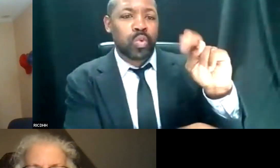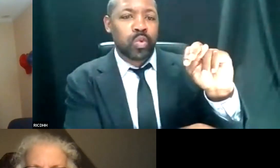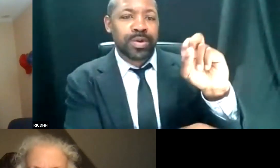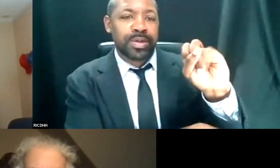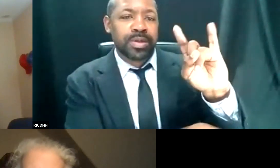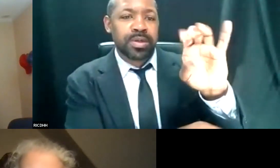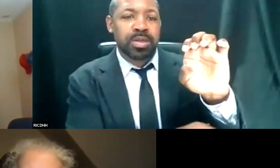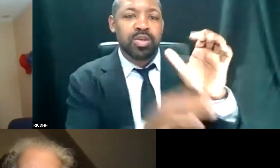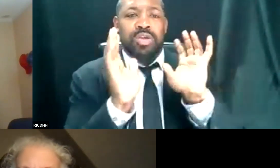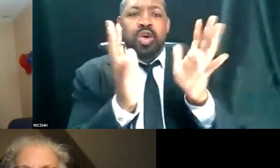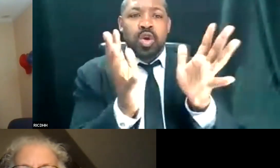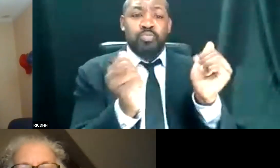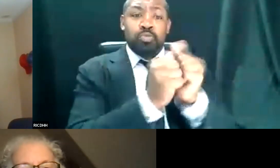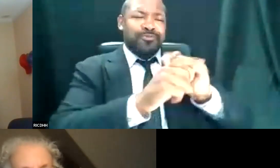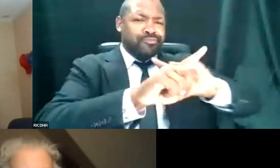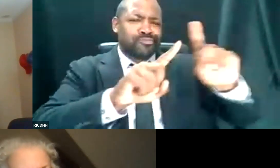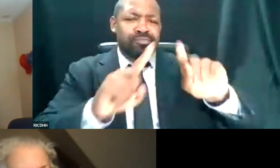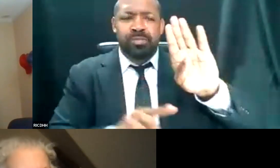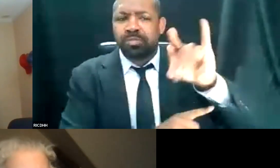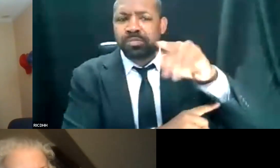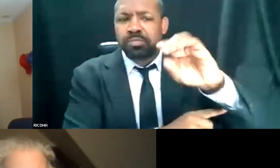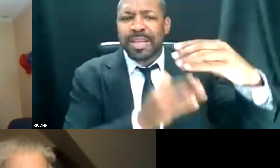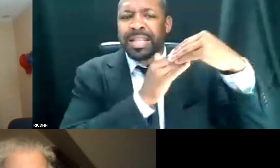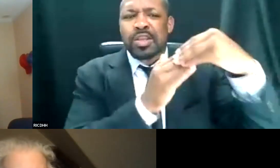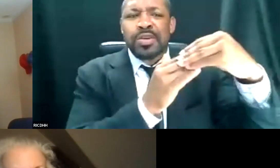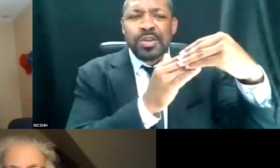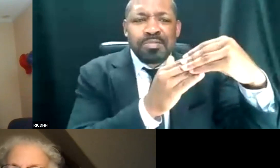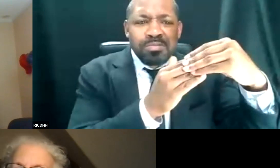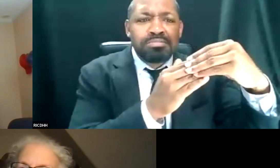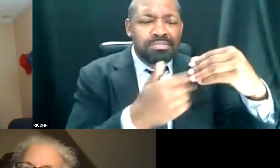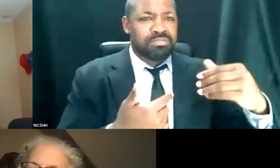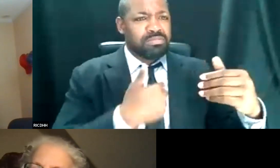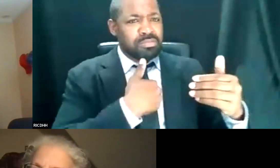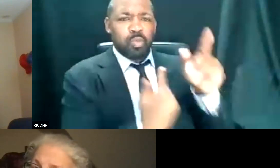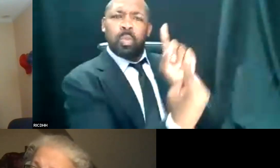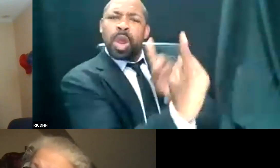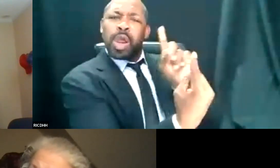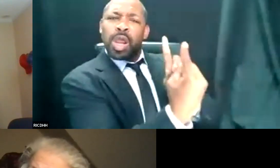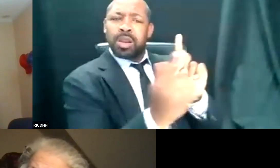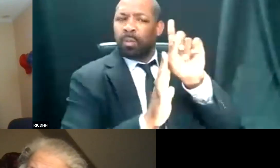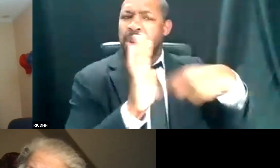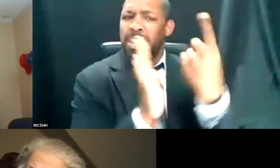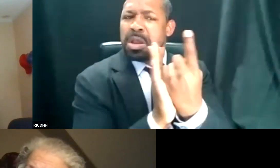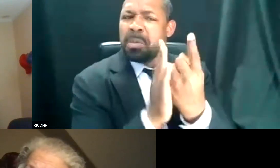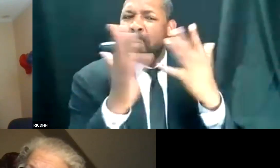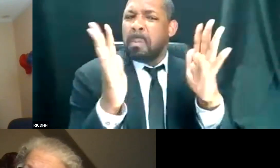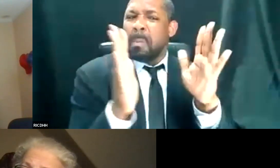30th anniversary year. And then we have these Oceanside chats. We're having different leaders,